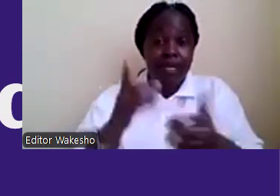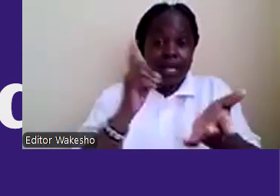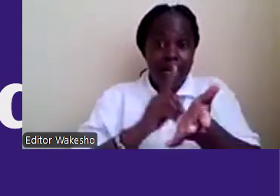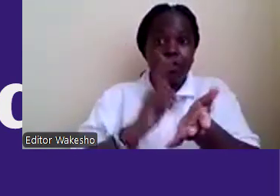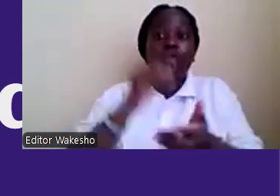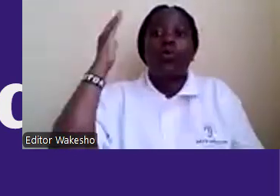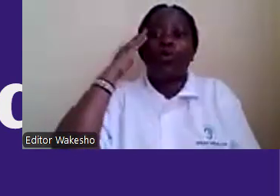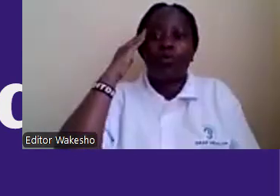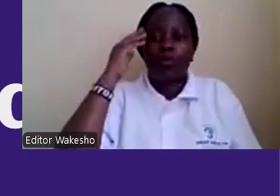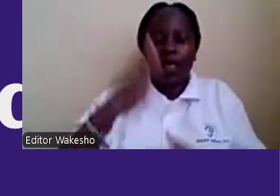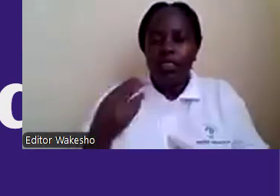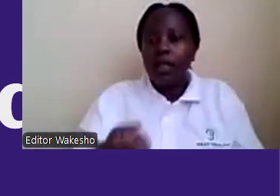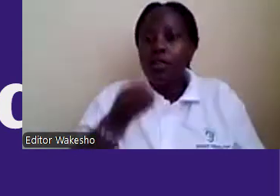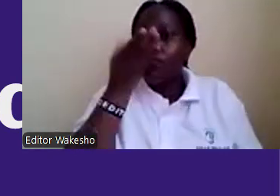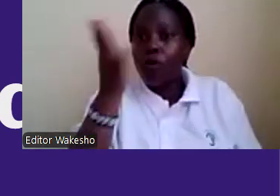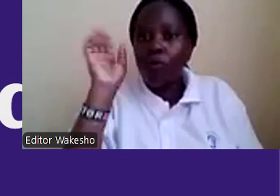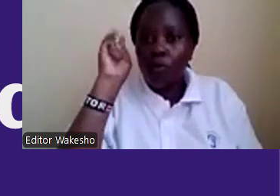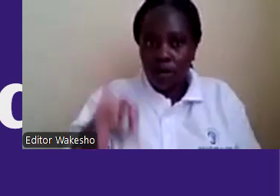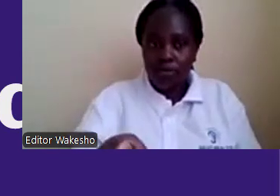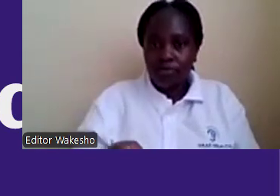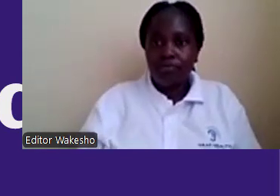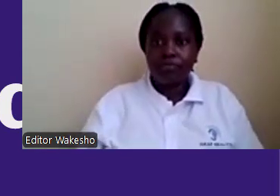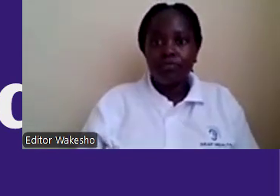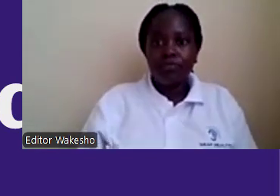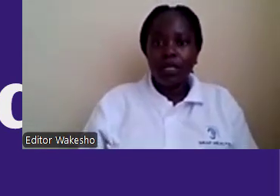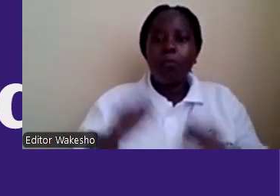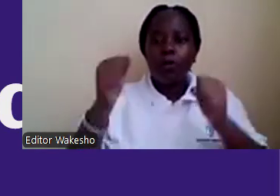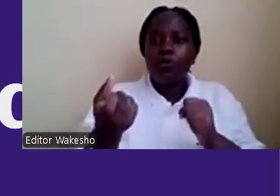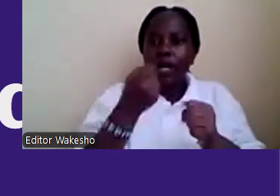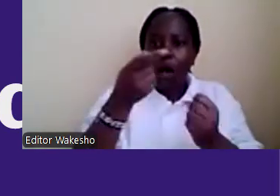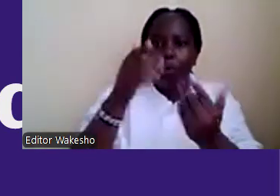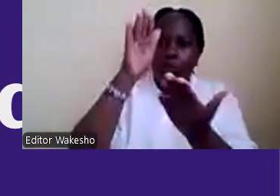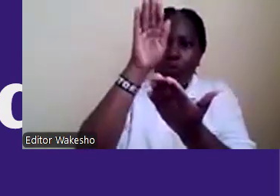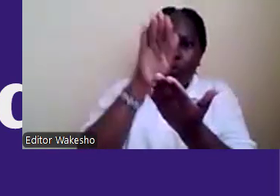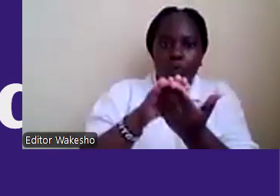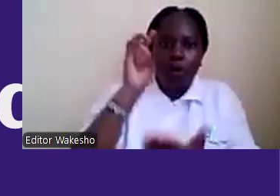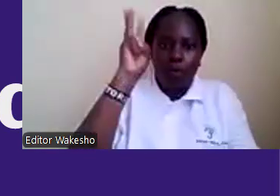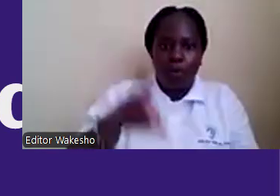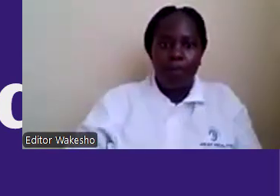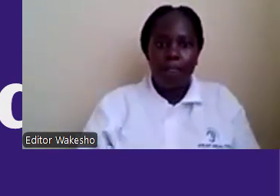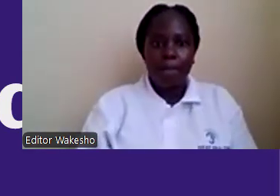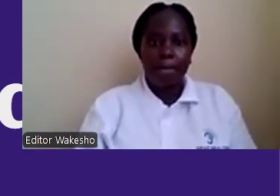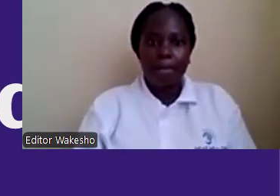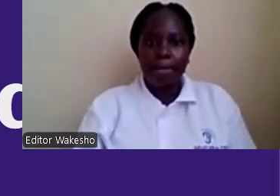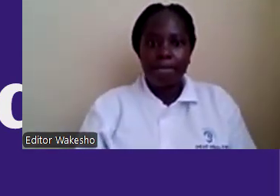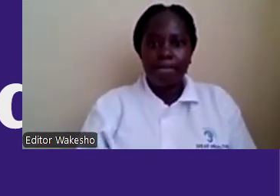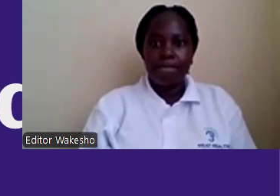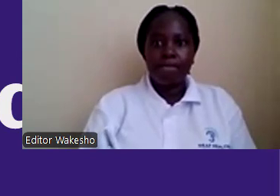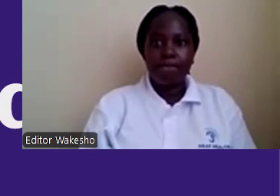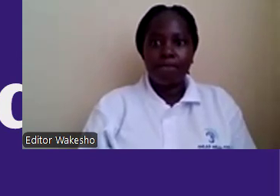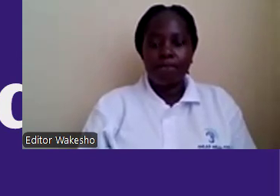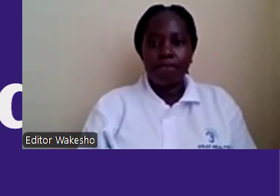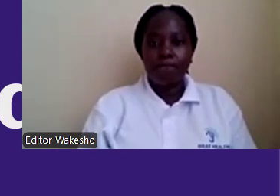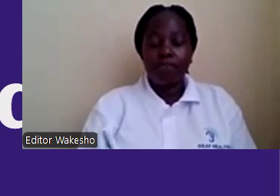be able to discontinue their medications. But let it not be you on your own